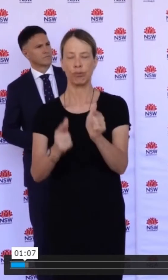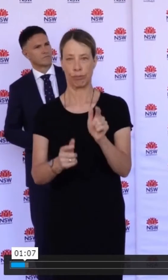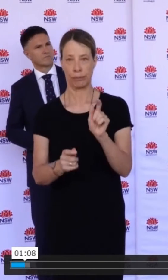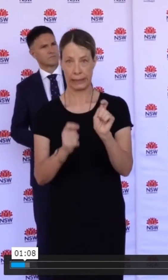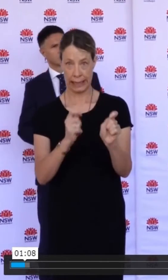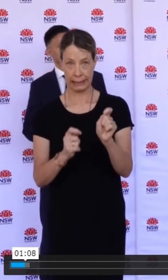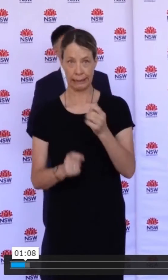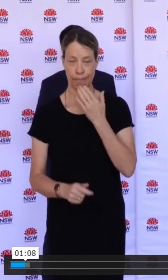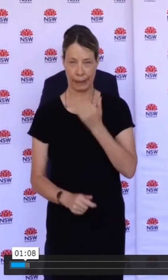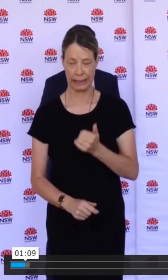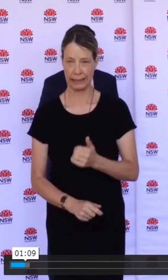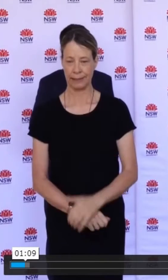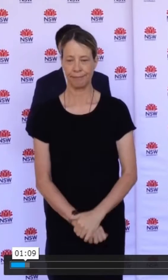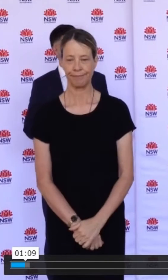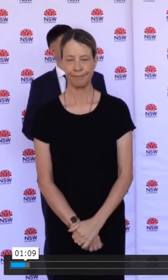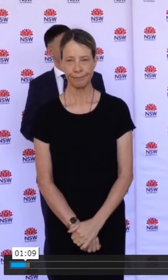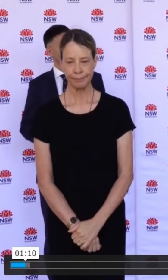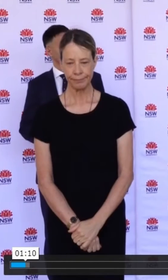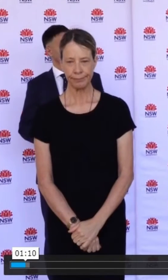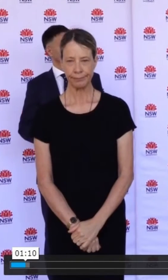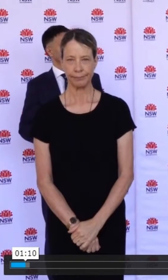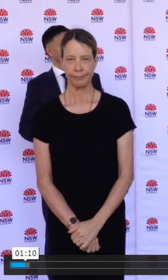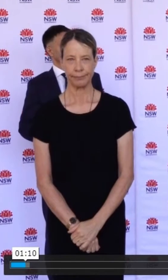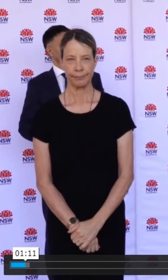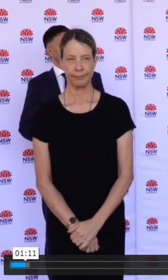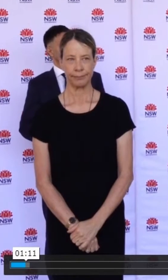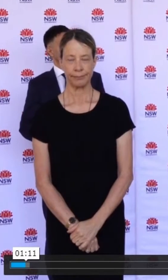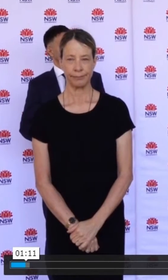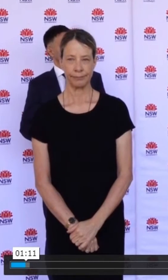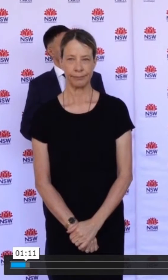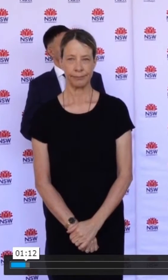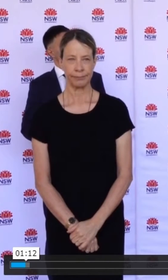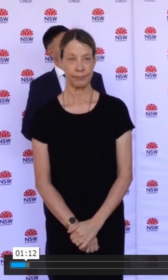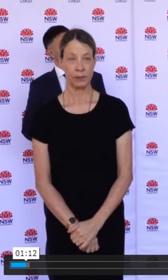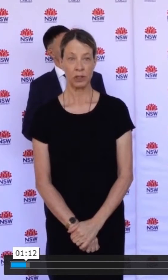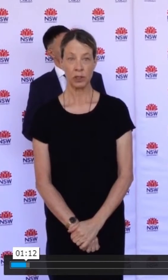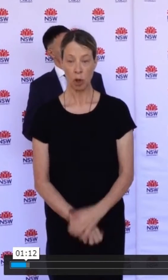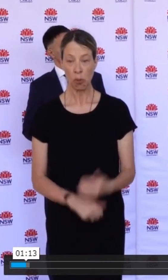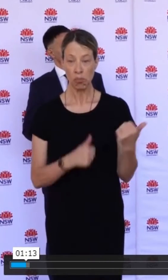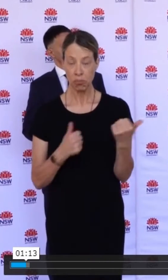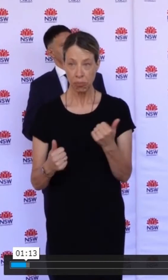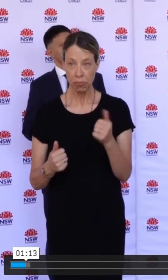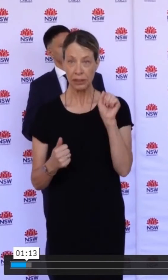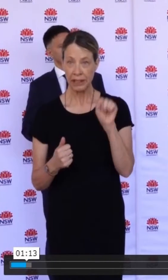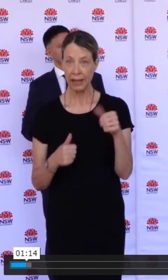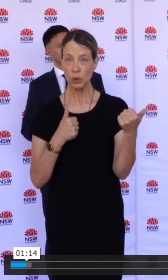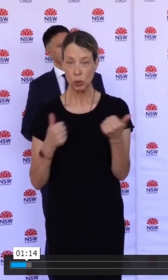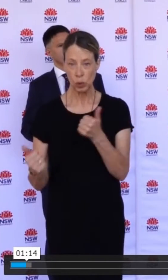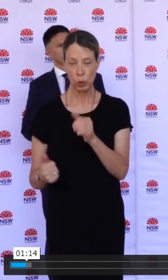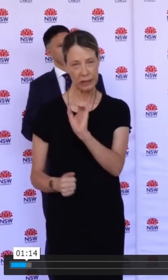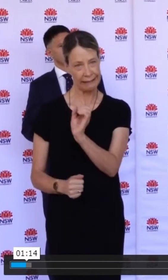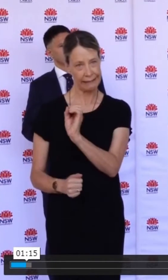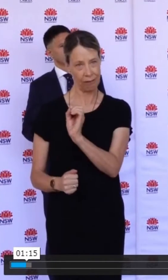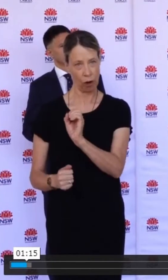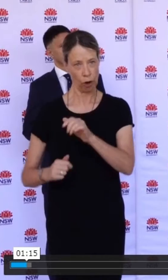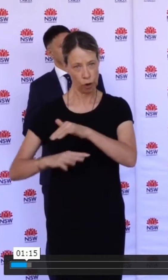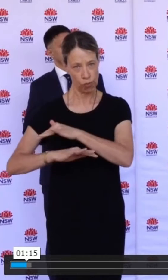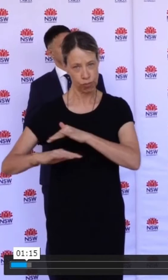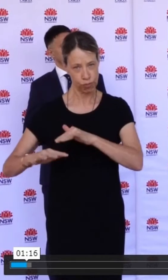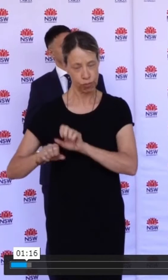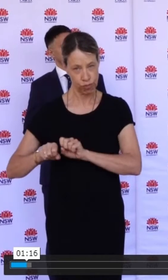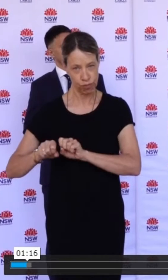tested. It is, on the face of it, very positive that we've had 0 cases of local transmission, but